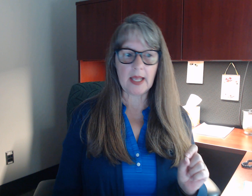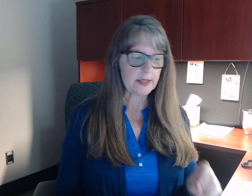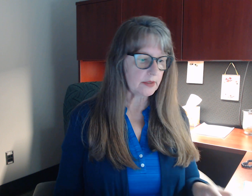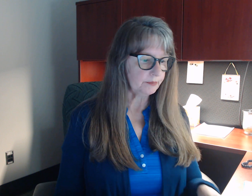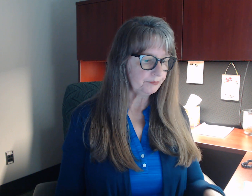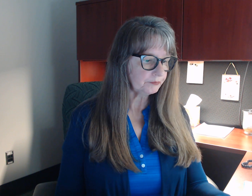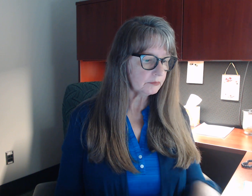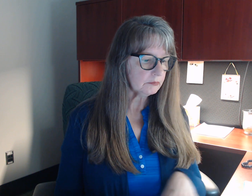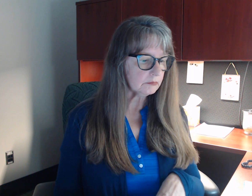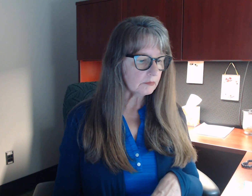analyze.